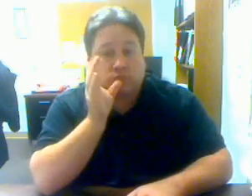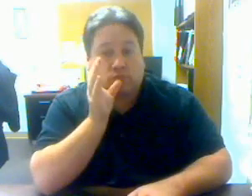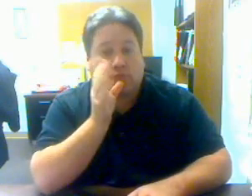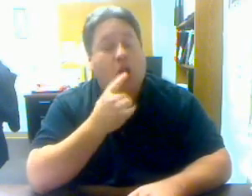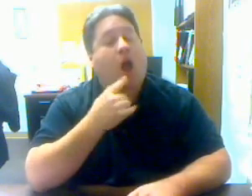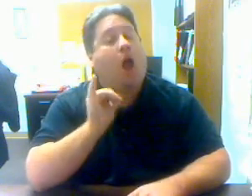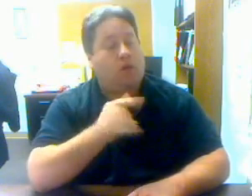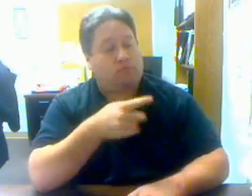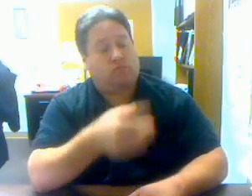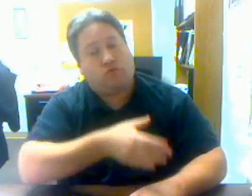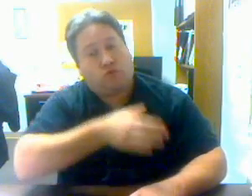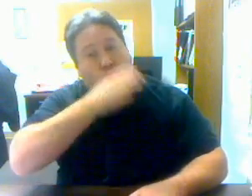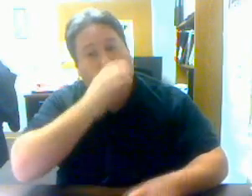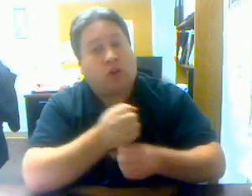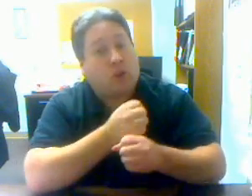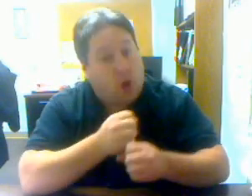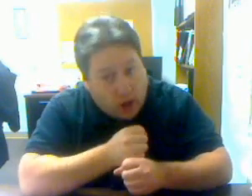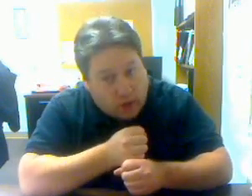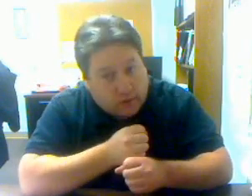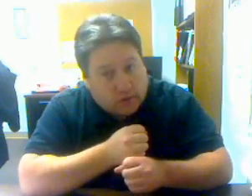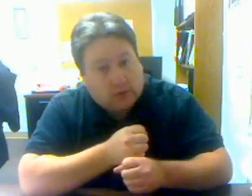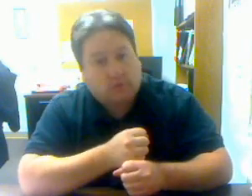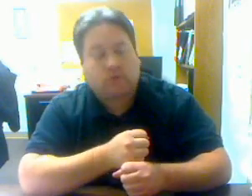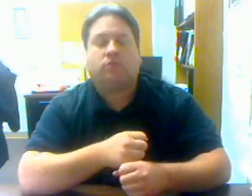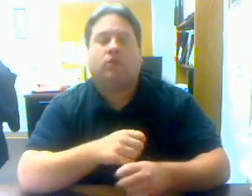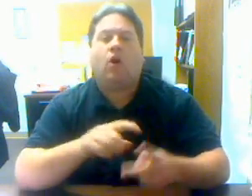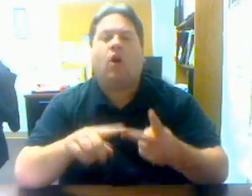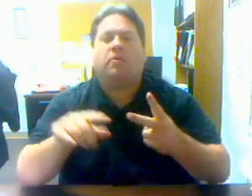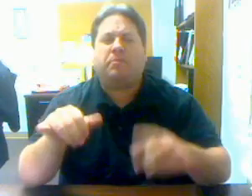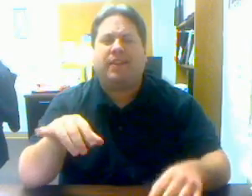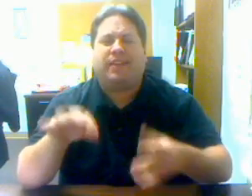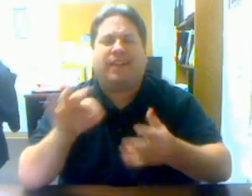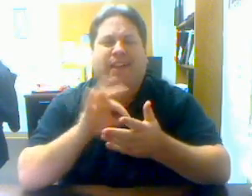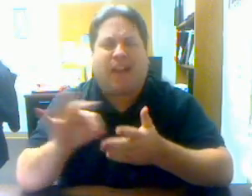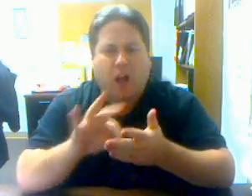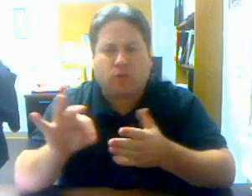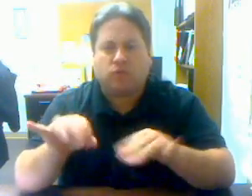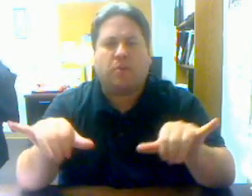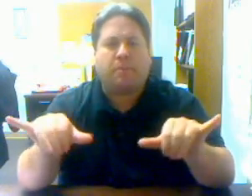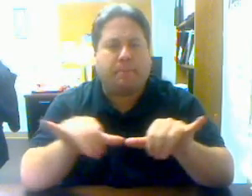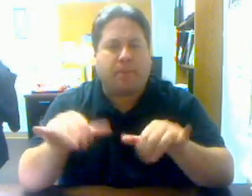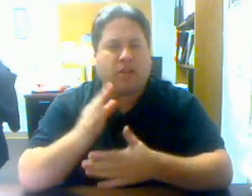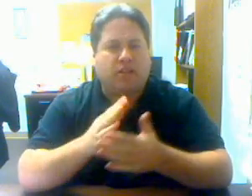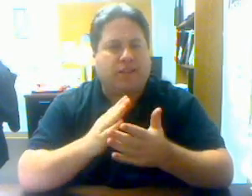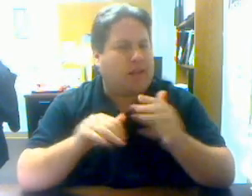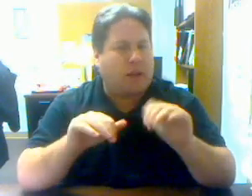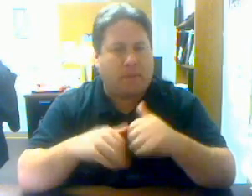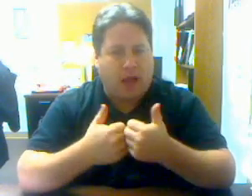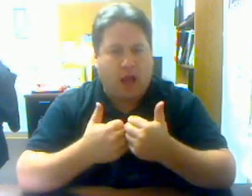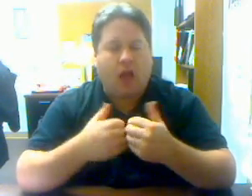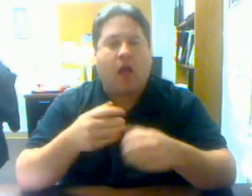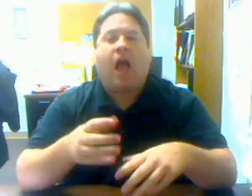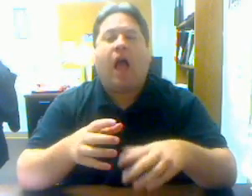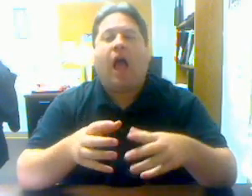coffee. We also have to be able to count and measure it in some way. How long did they drink that coffee? How many sips did they take?